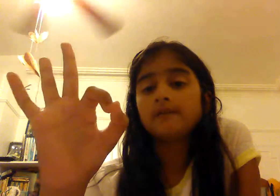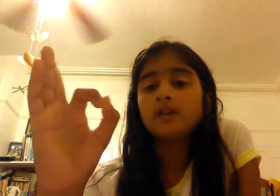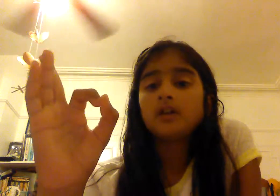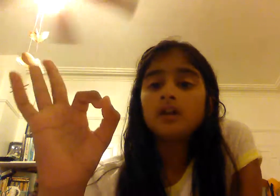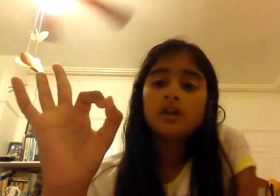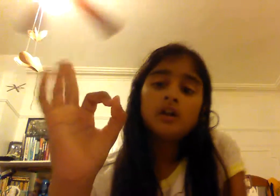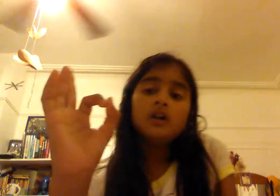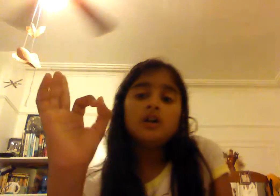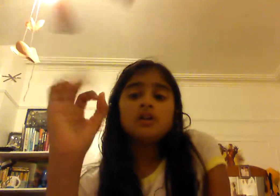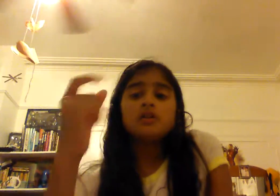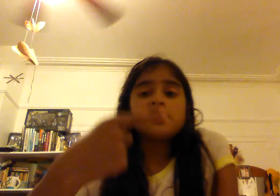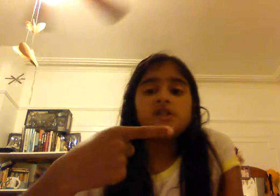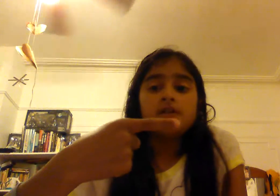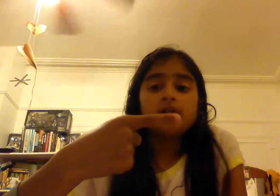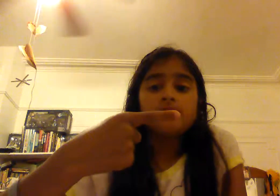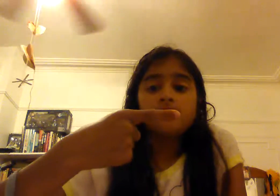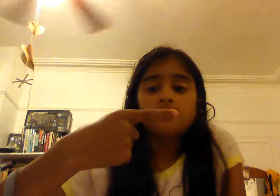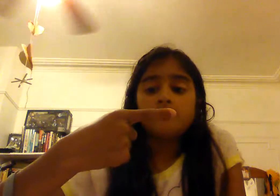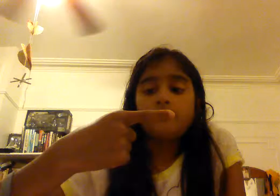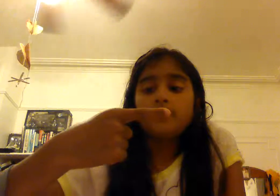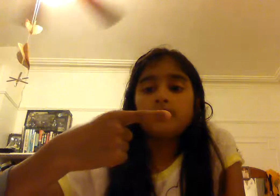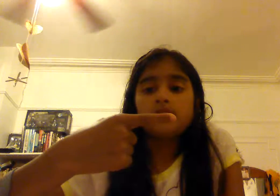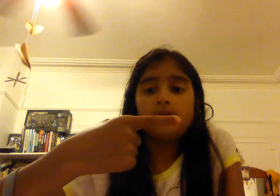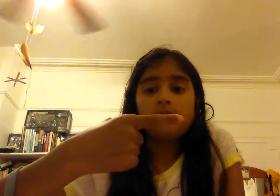F, G is one finger sideways,